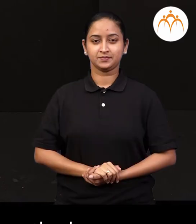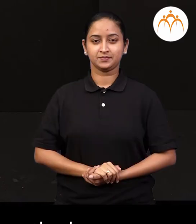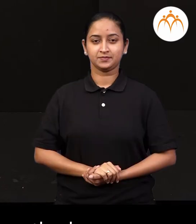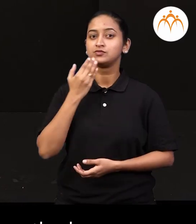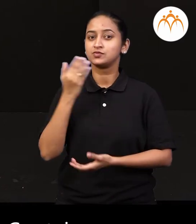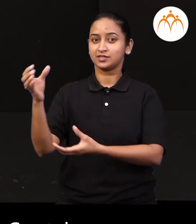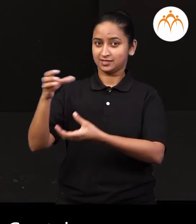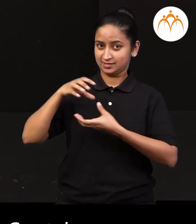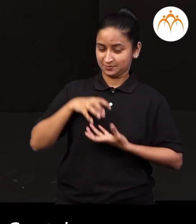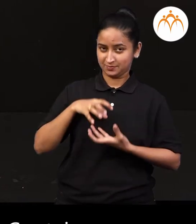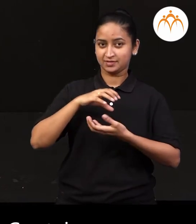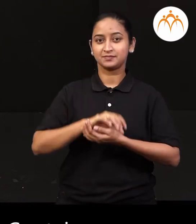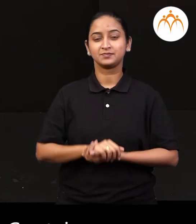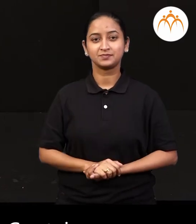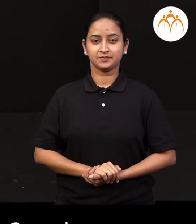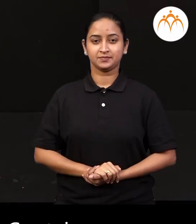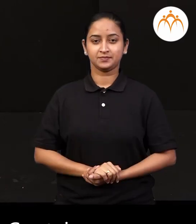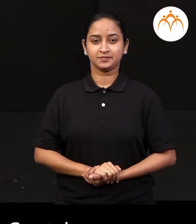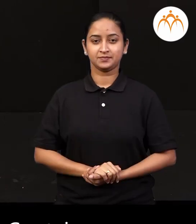Give me the sugar container.